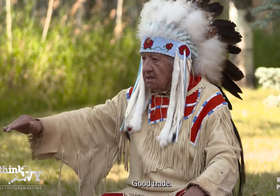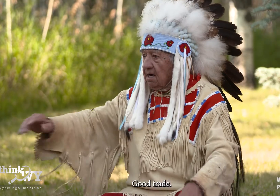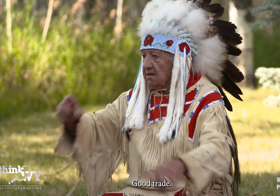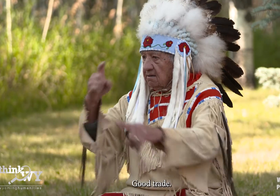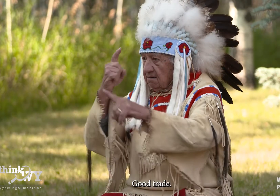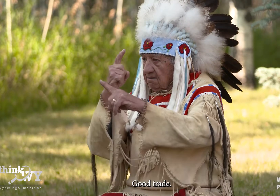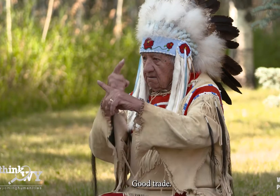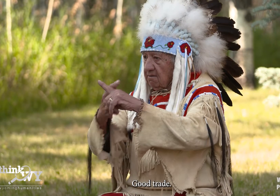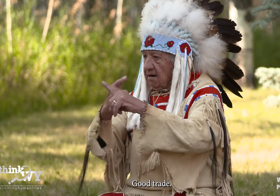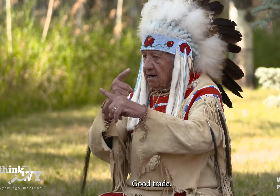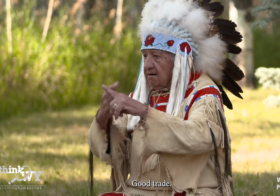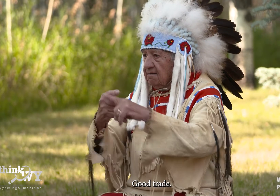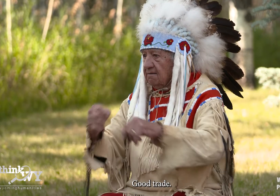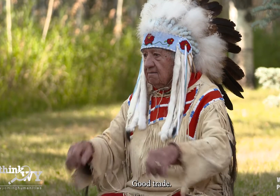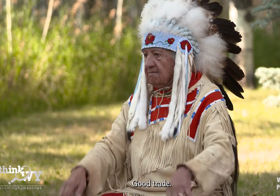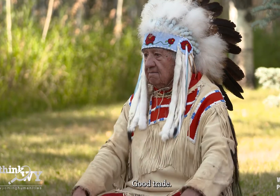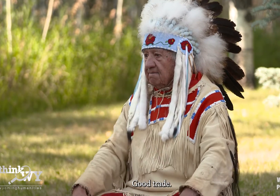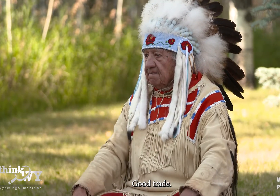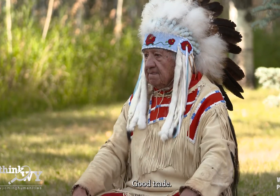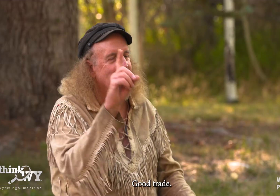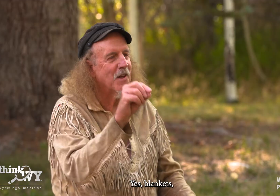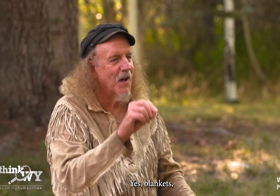Good trade. Yes.